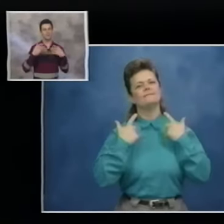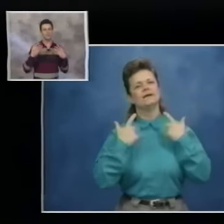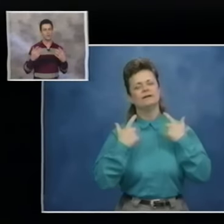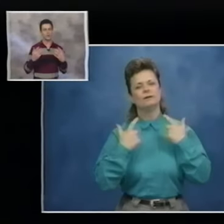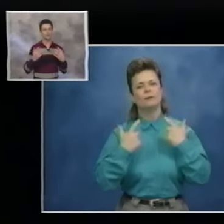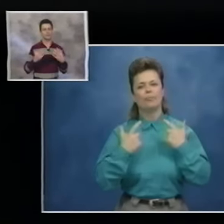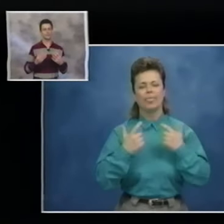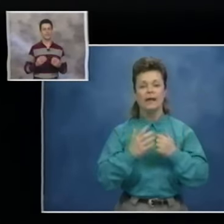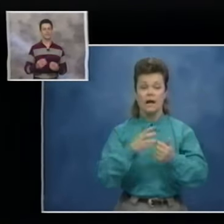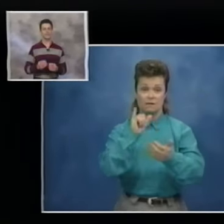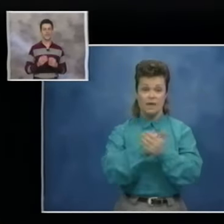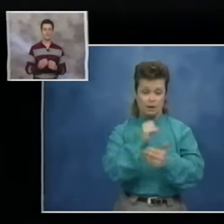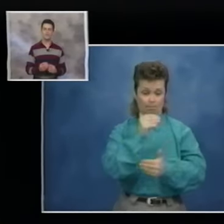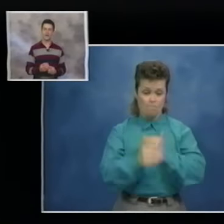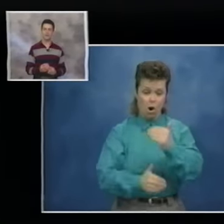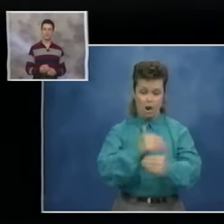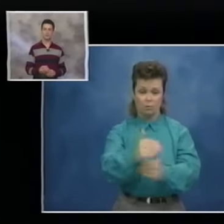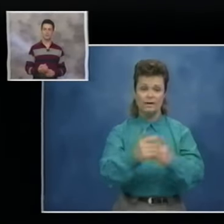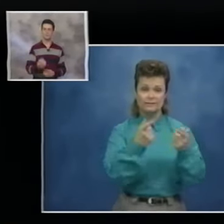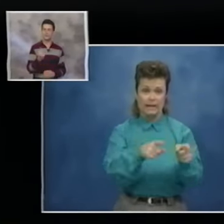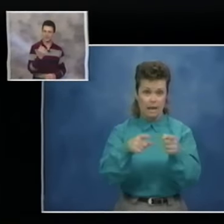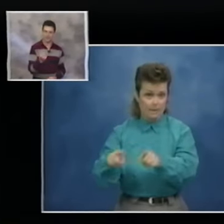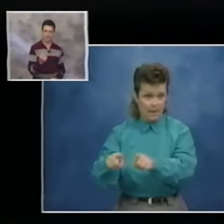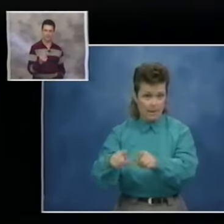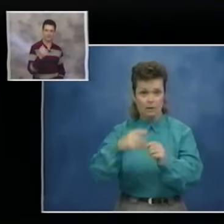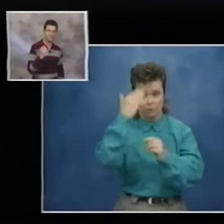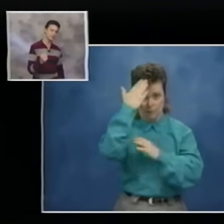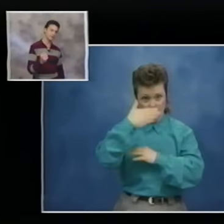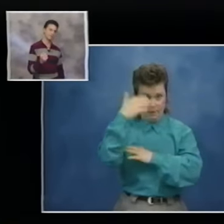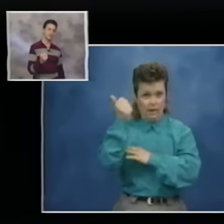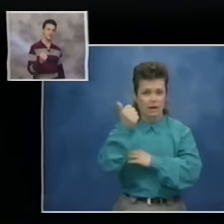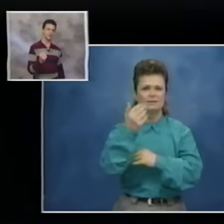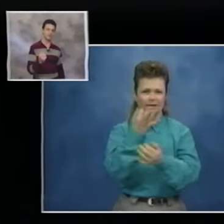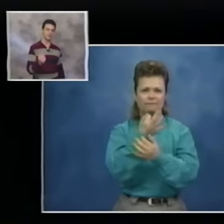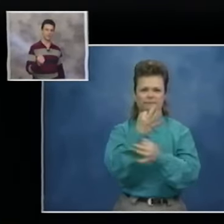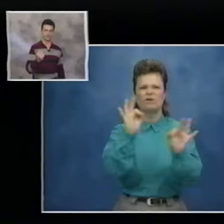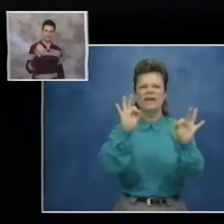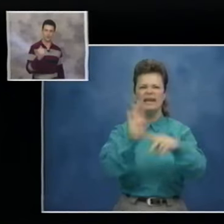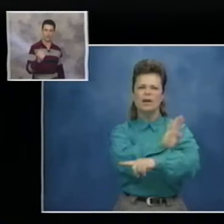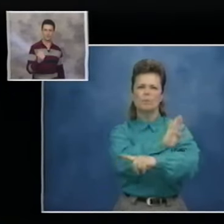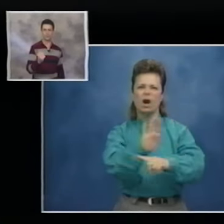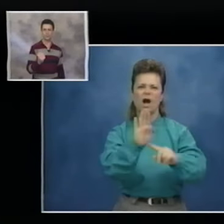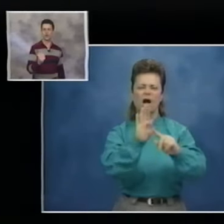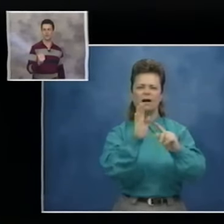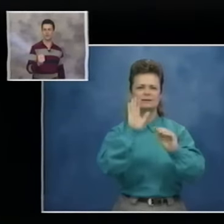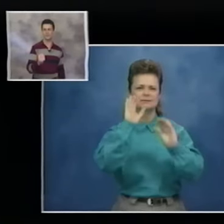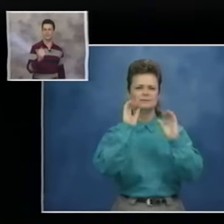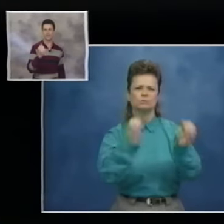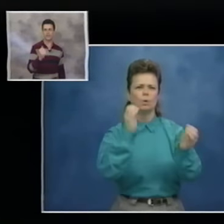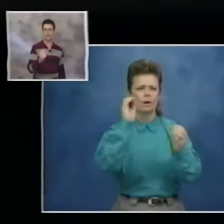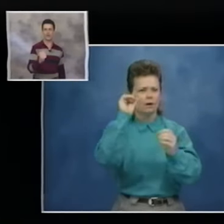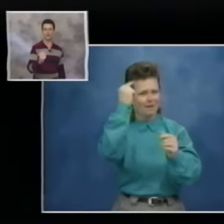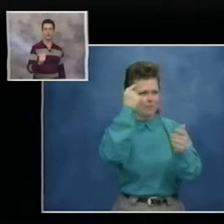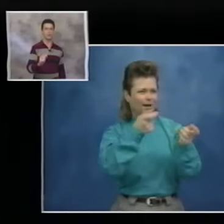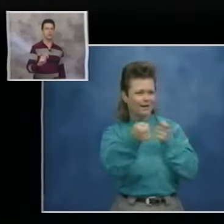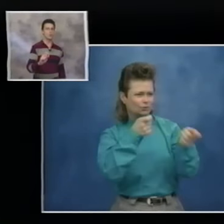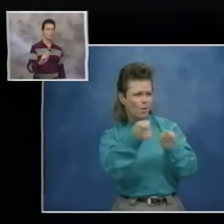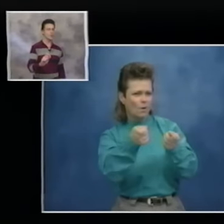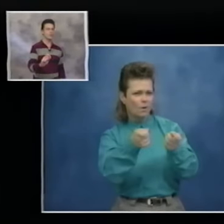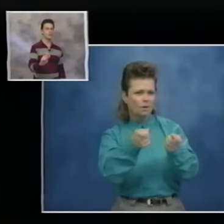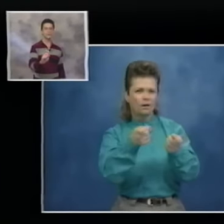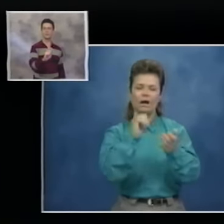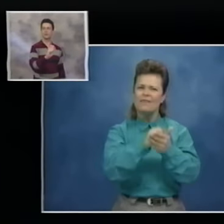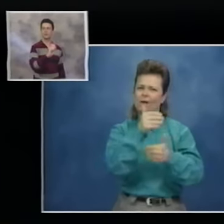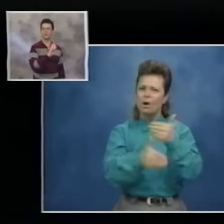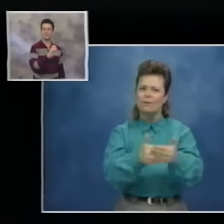And this progress came about because of free enterprise. This progress came about